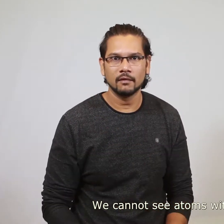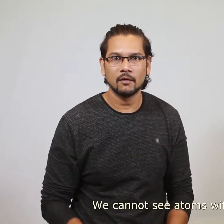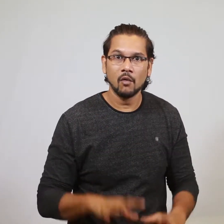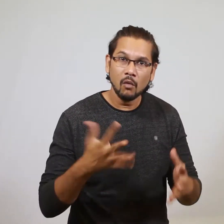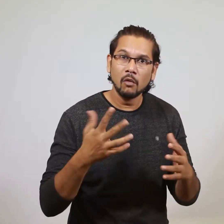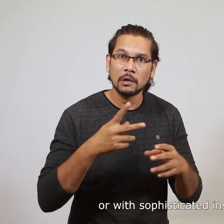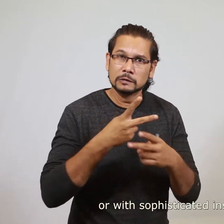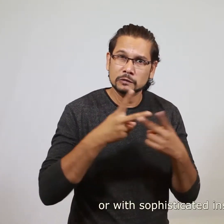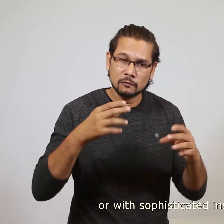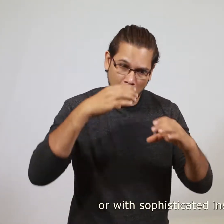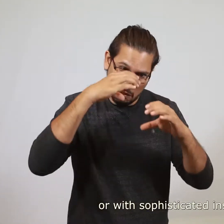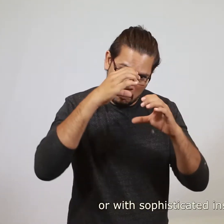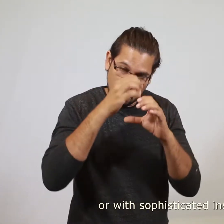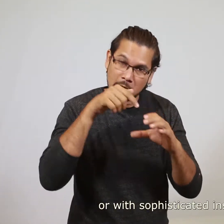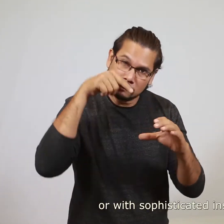or with sophisticated instruments.